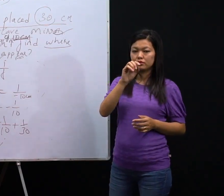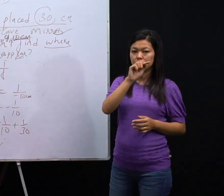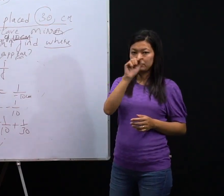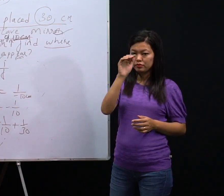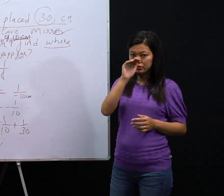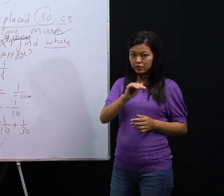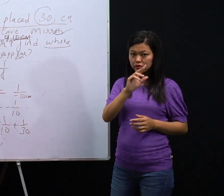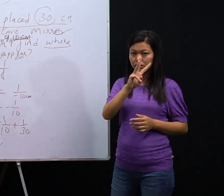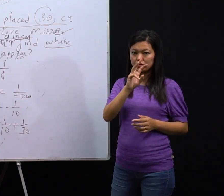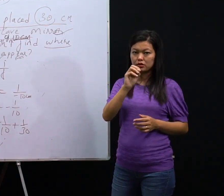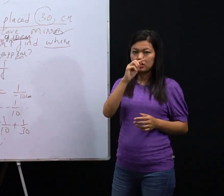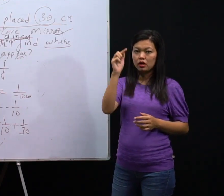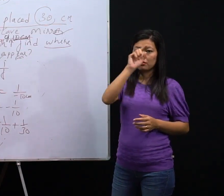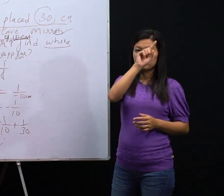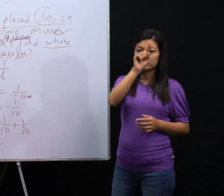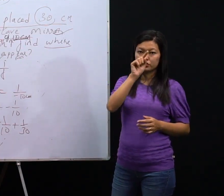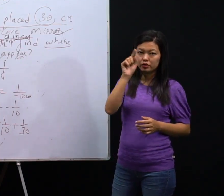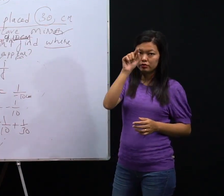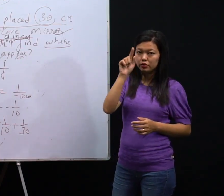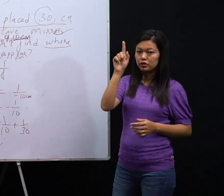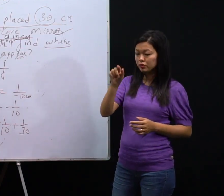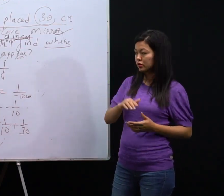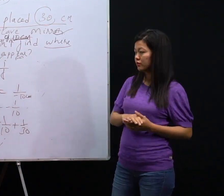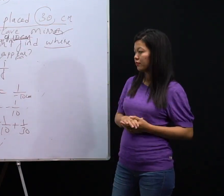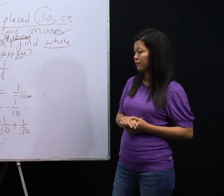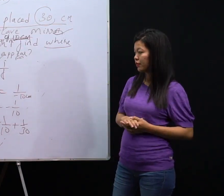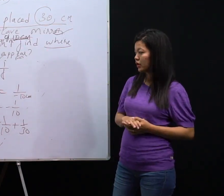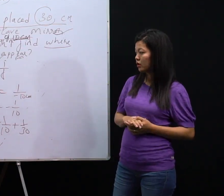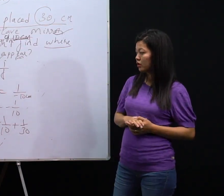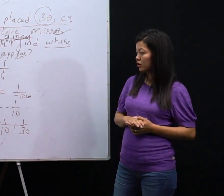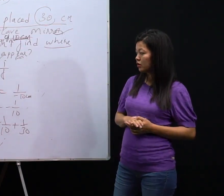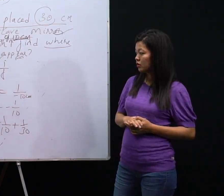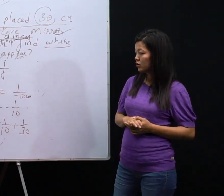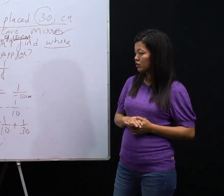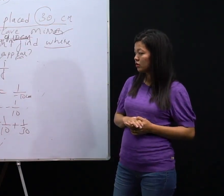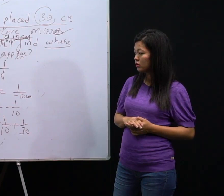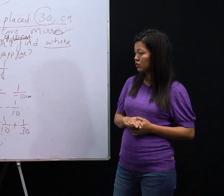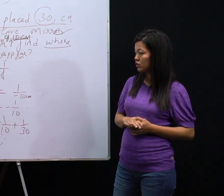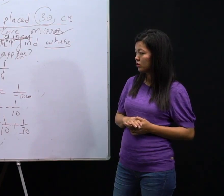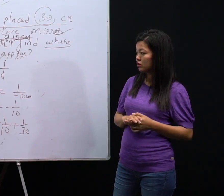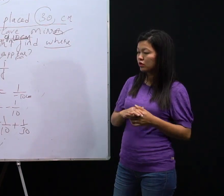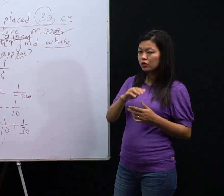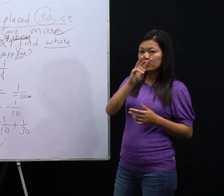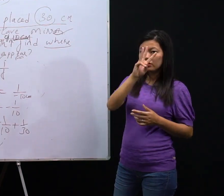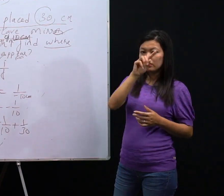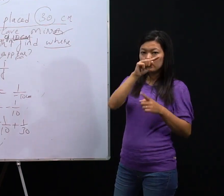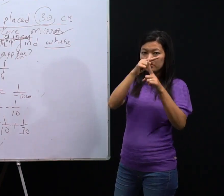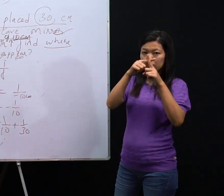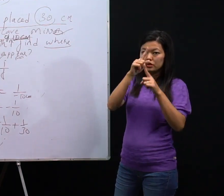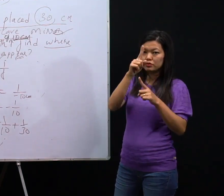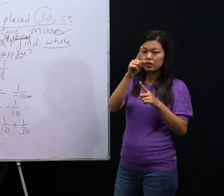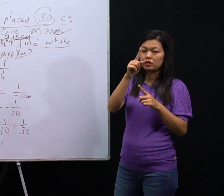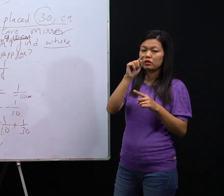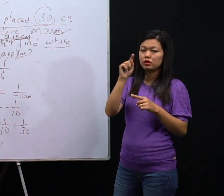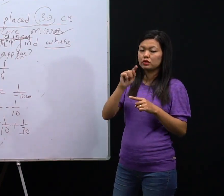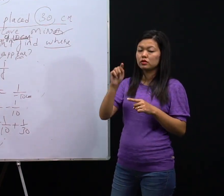we get 2 upon 30, right? 2 upon 30. So if we divide this one, we get